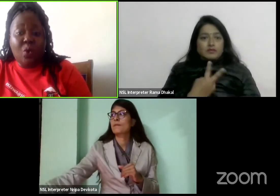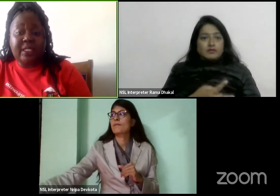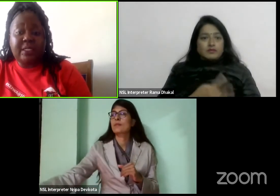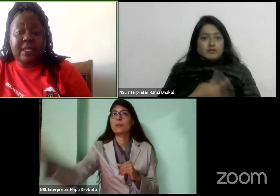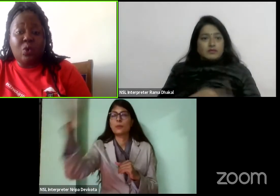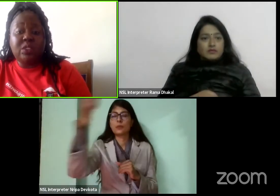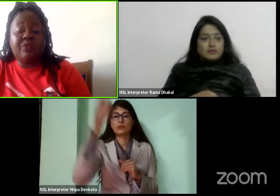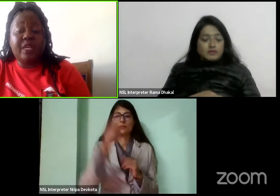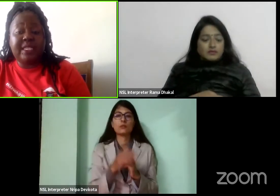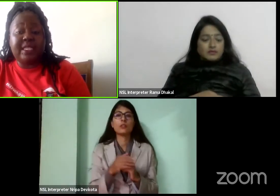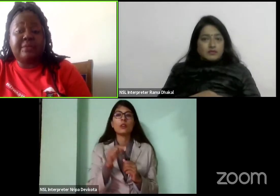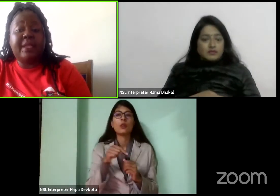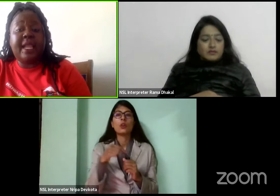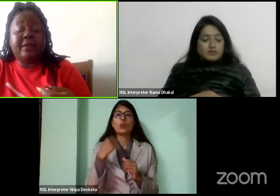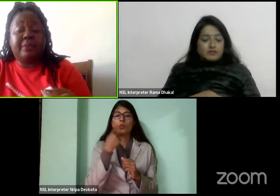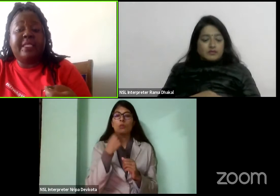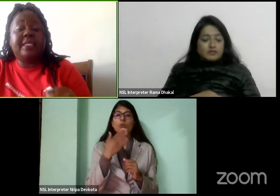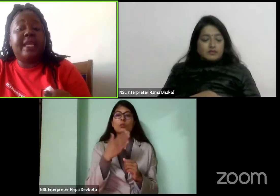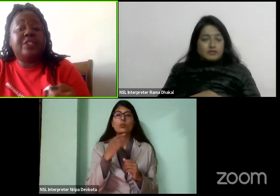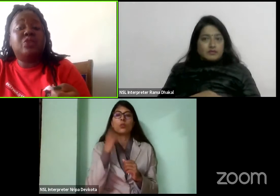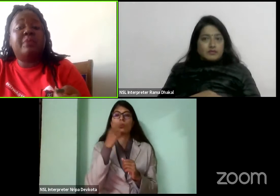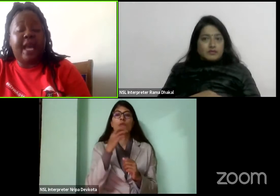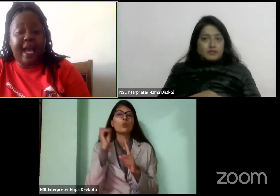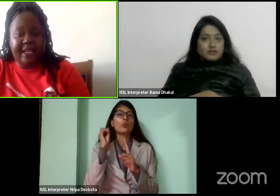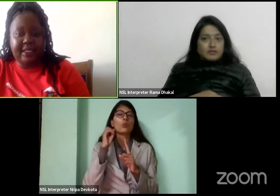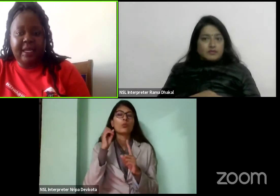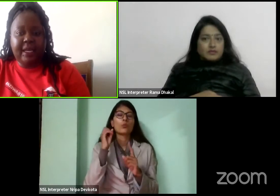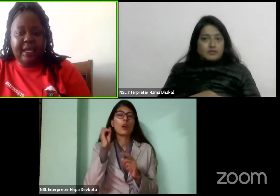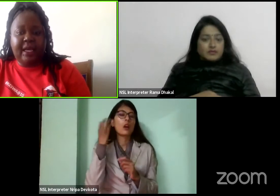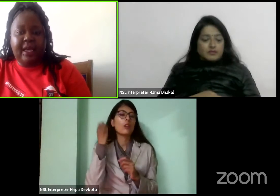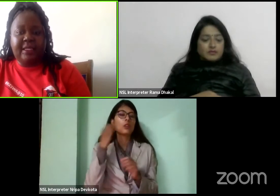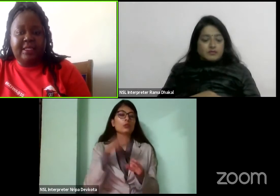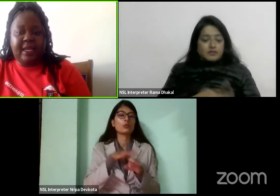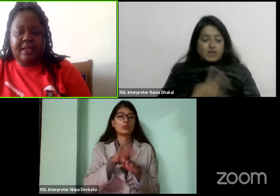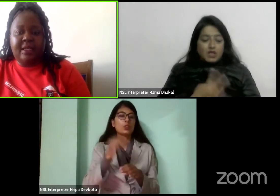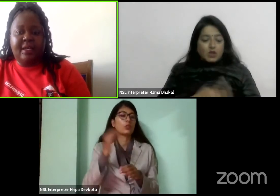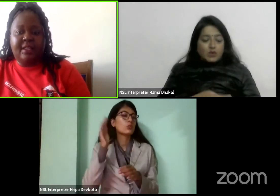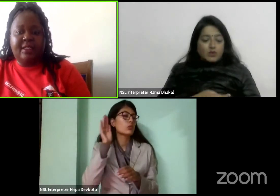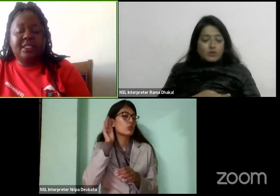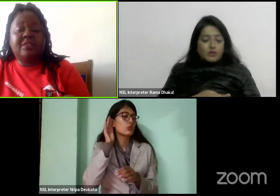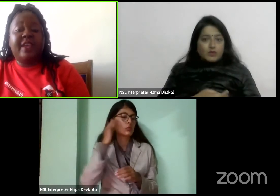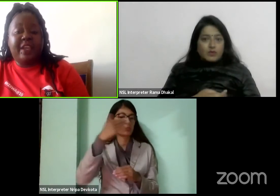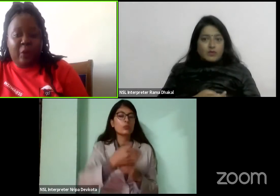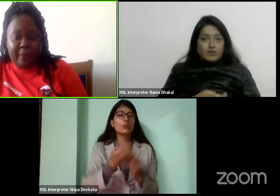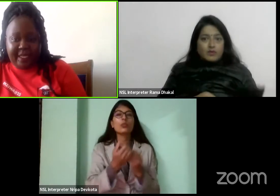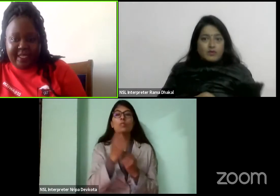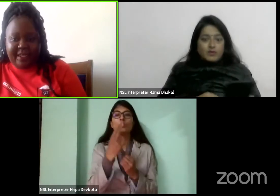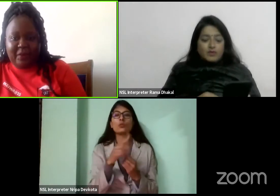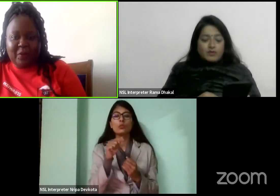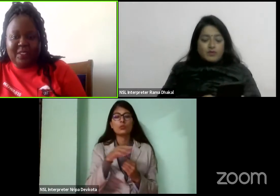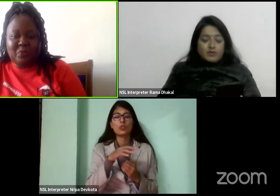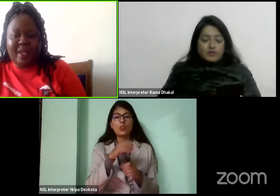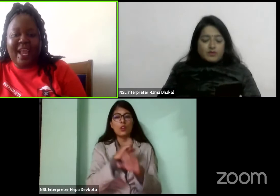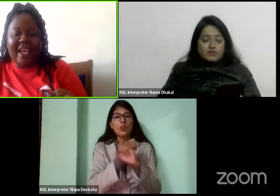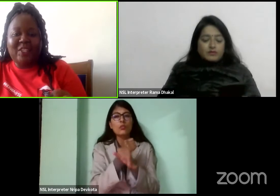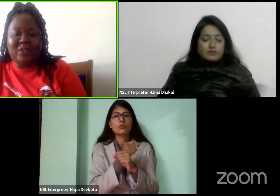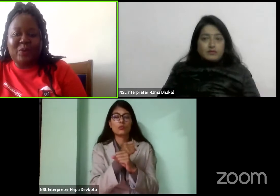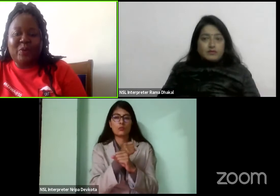right, whose voices has been denied to be heard. And this is very complicated,